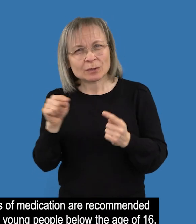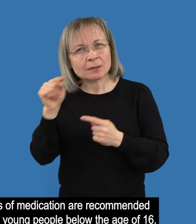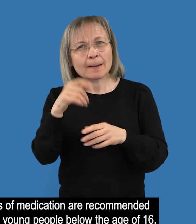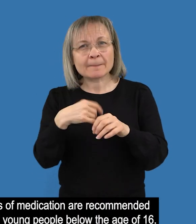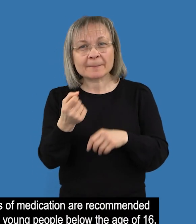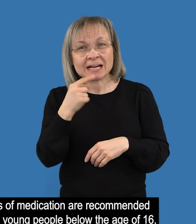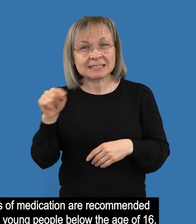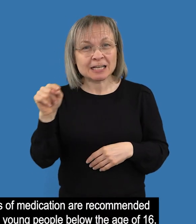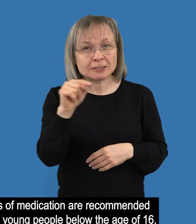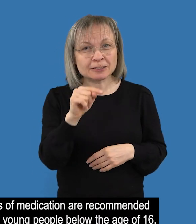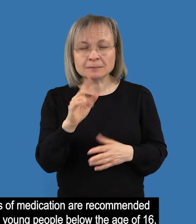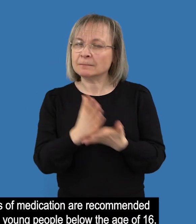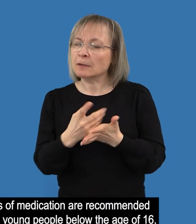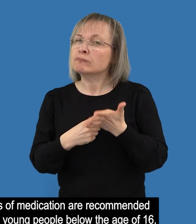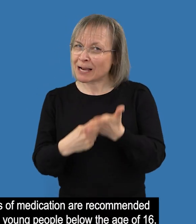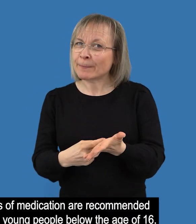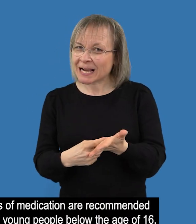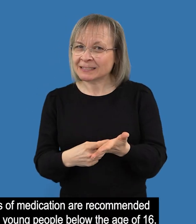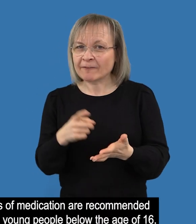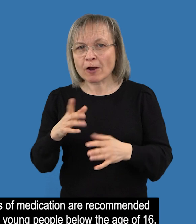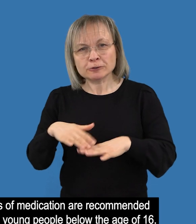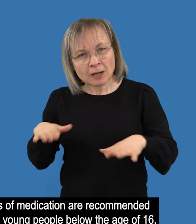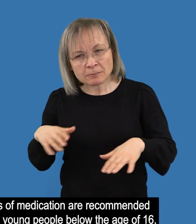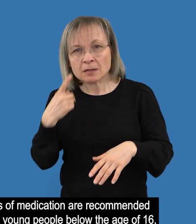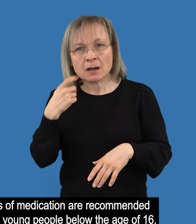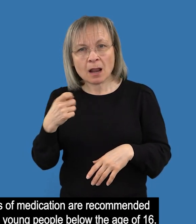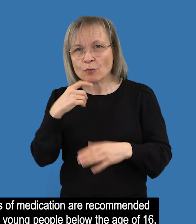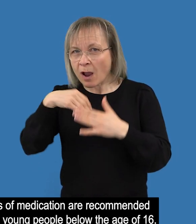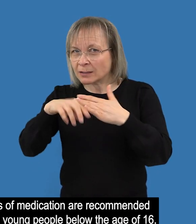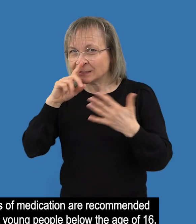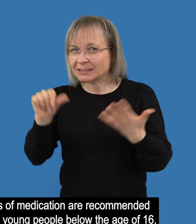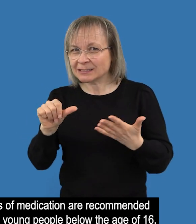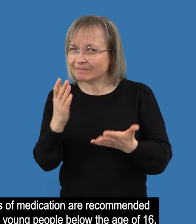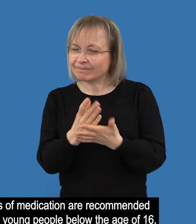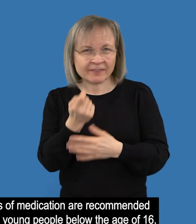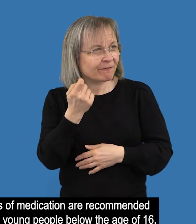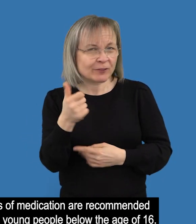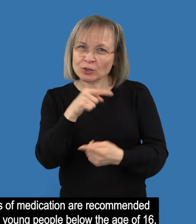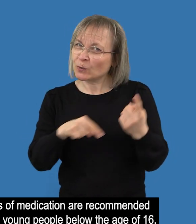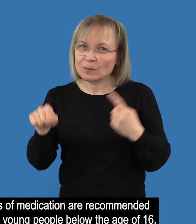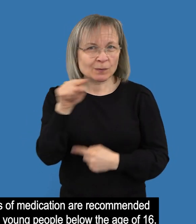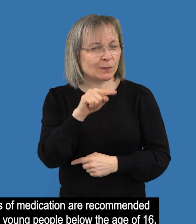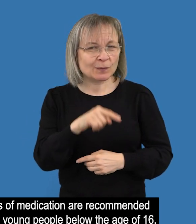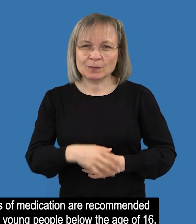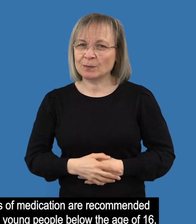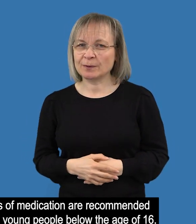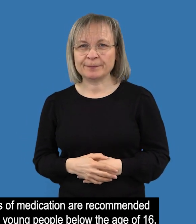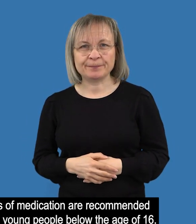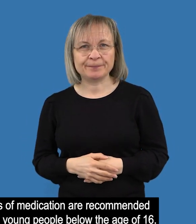Very few types of medication are recommended for children and young people below the age of 16.